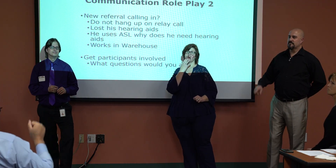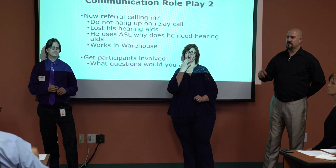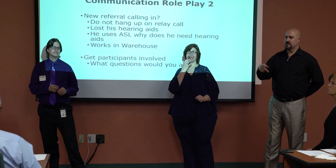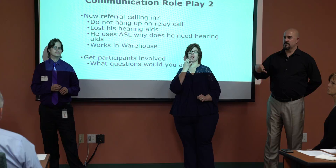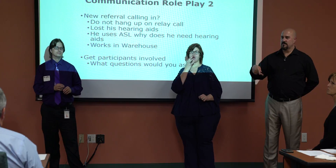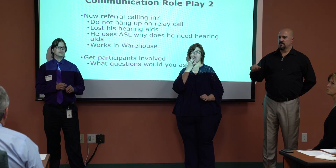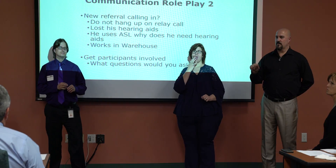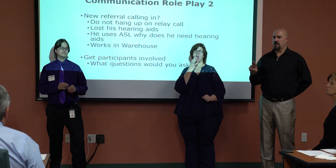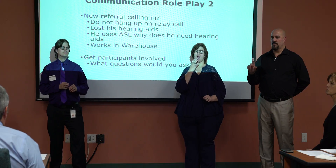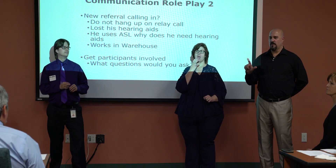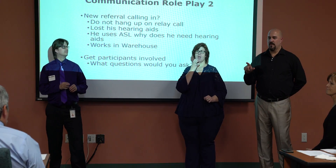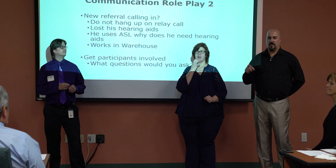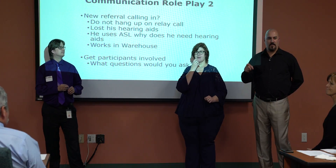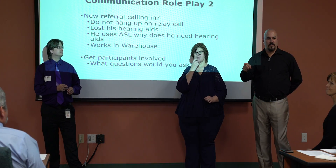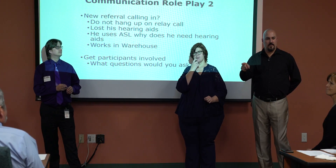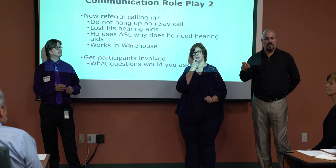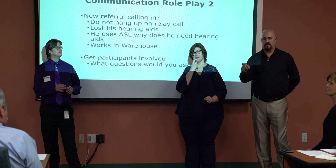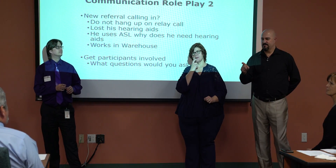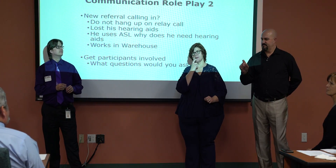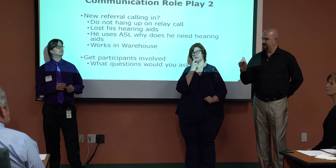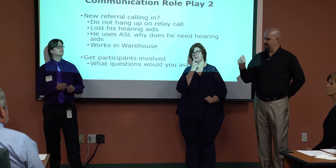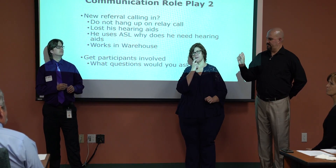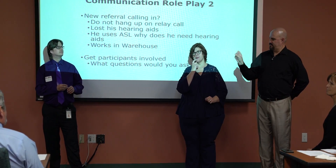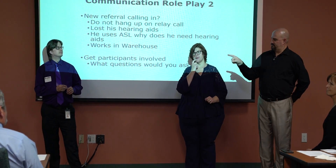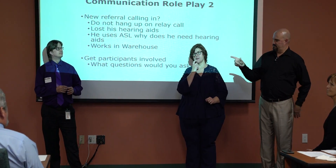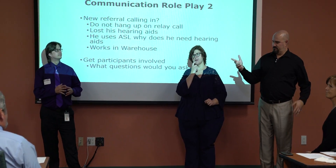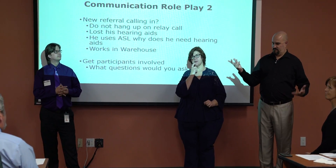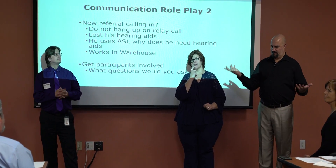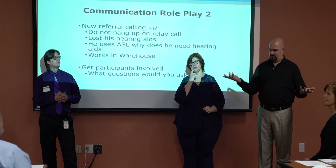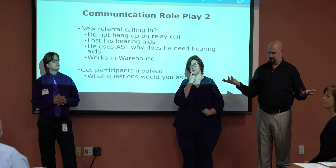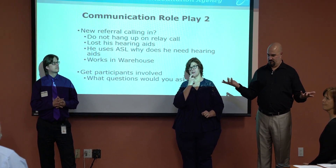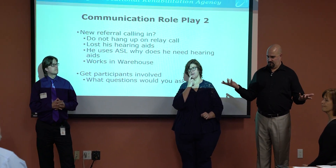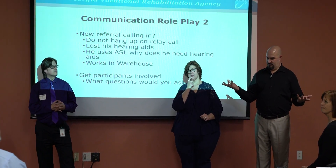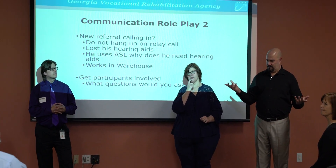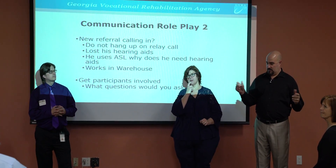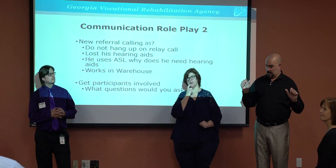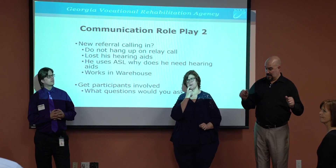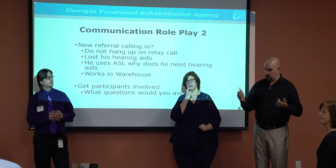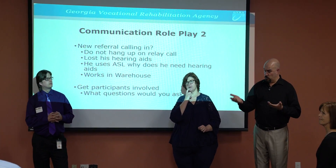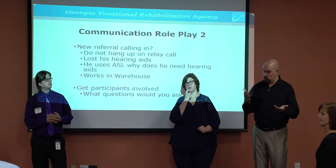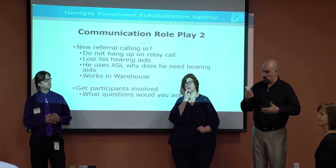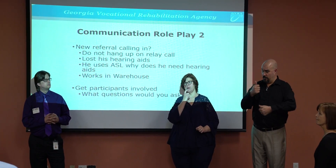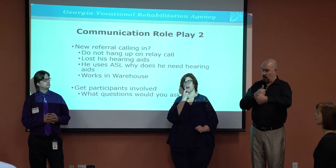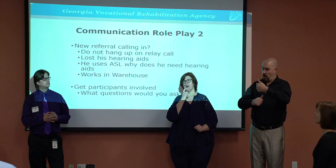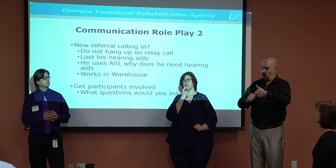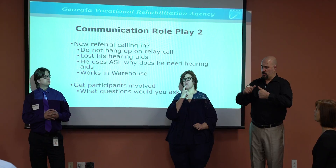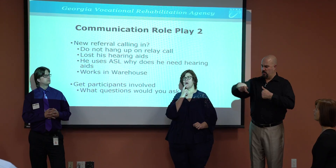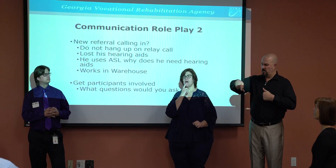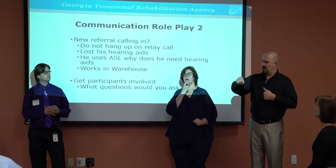Paul? Paul, what would prevent you from serving that client under post-employment?